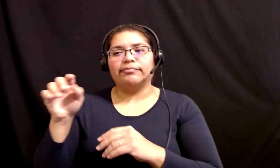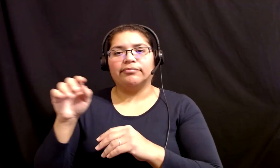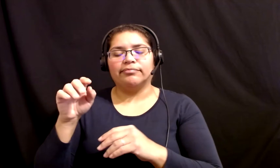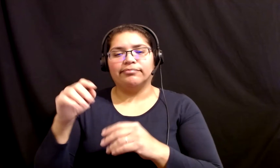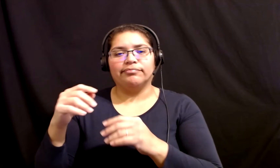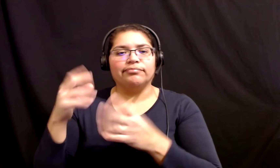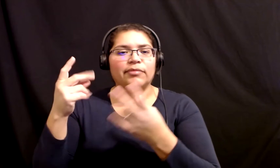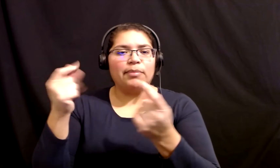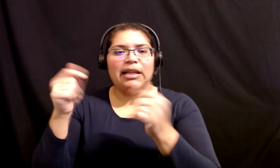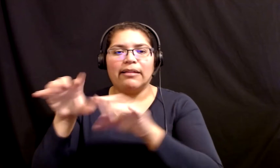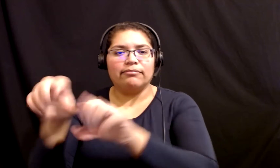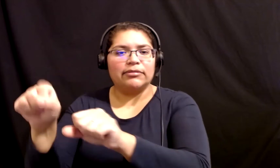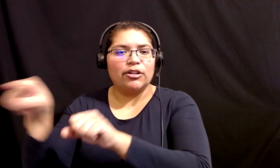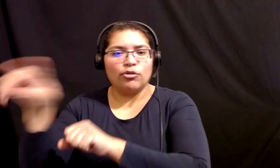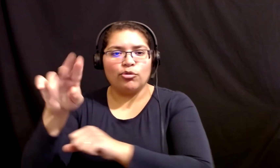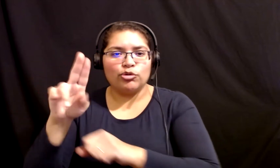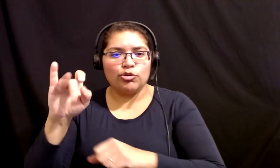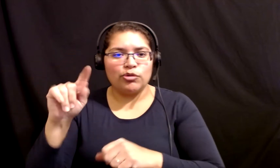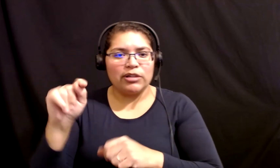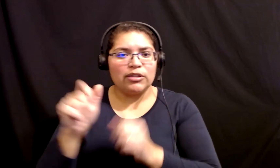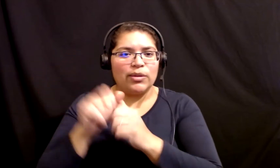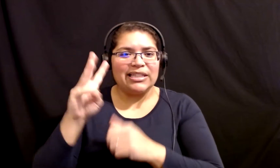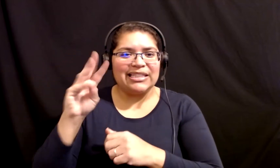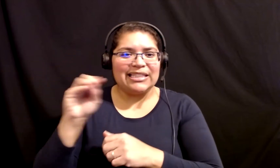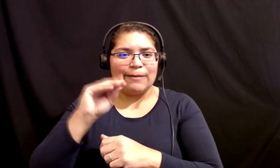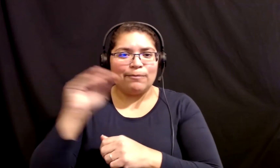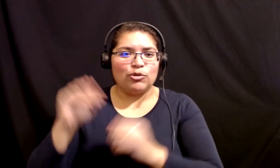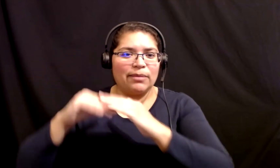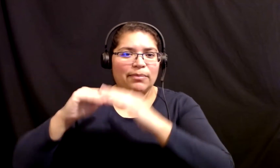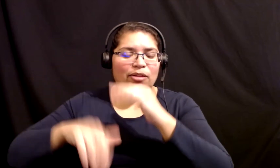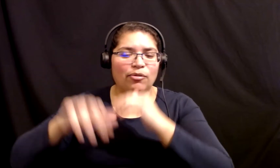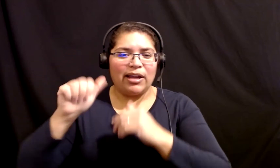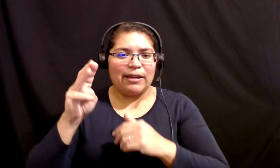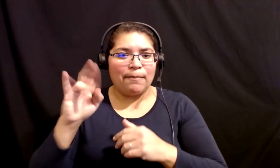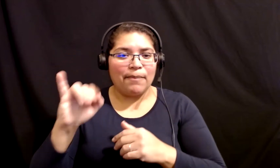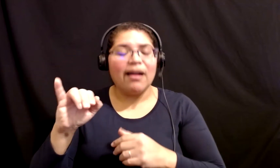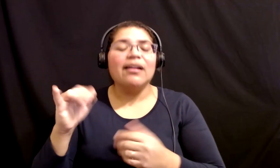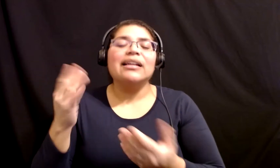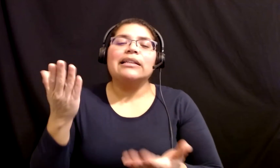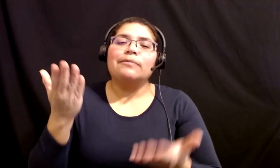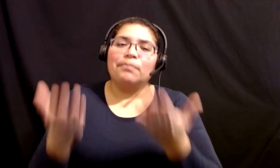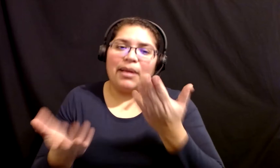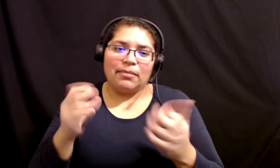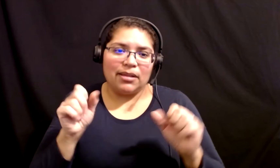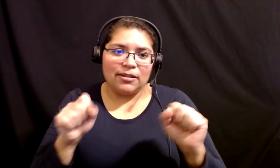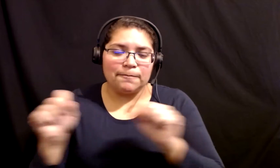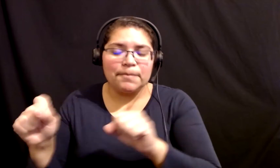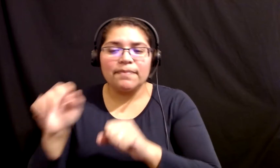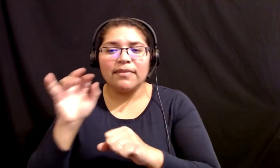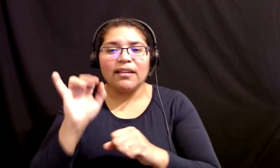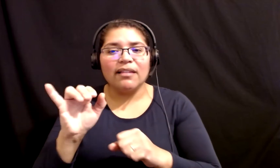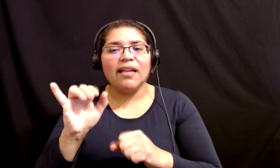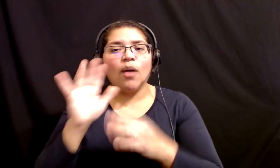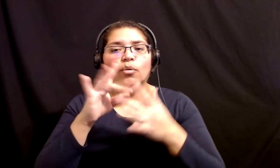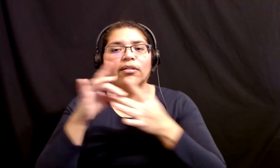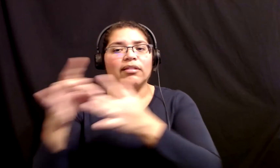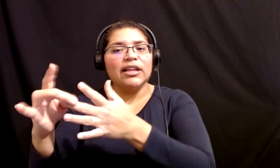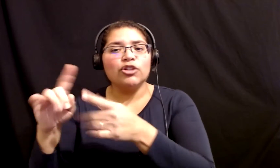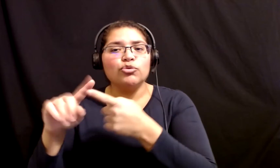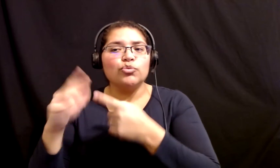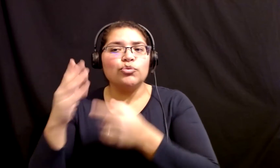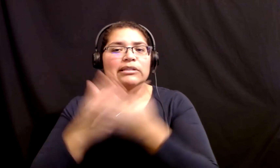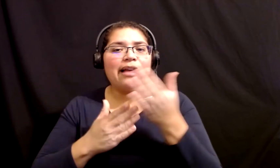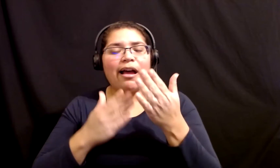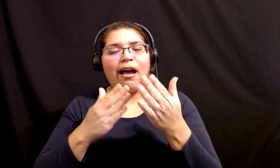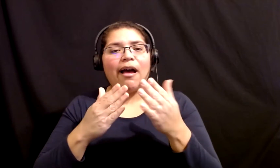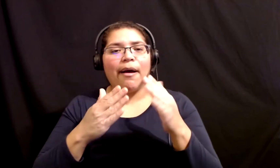away with 60% and below AMI, which it sounds like we might, that could potentially lead to some